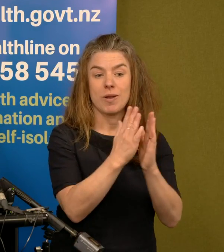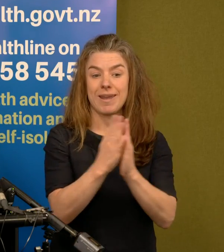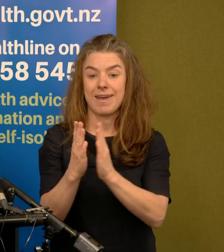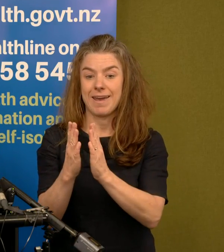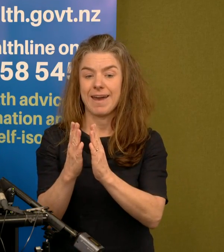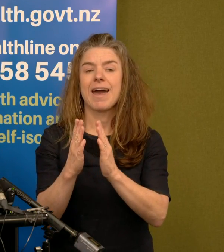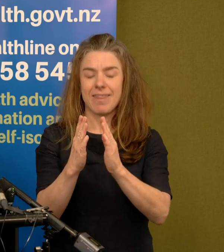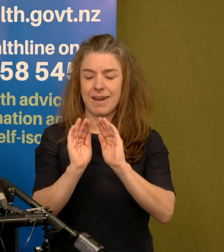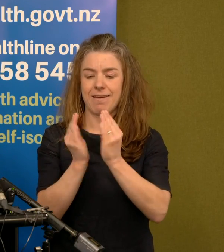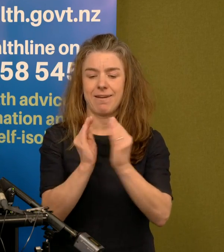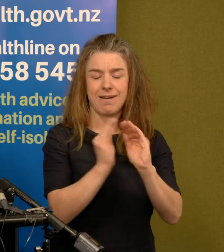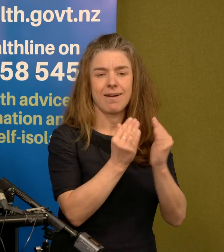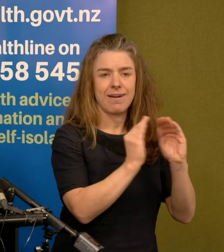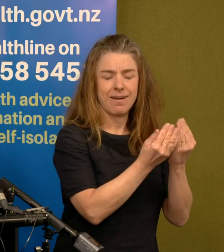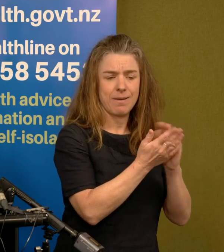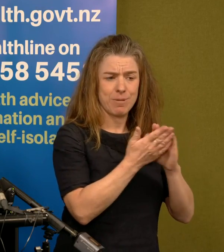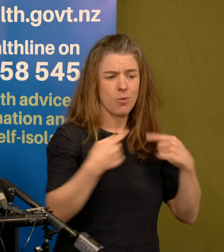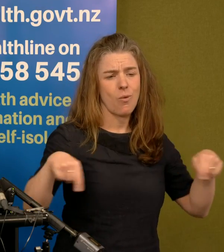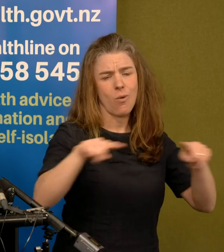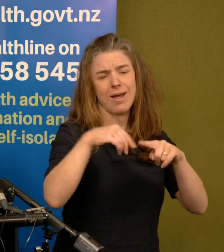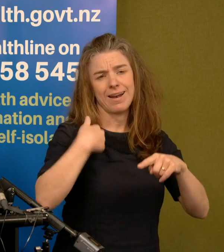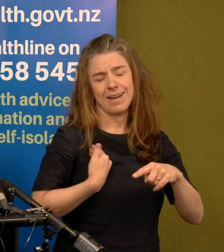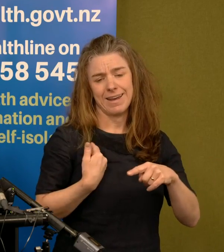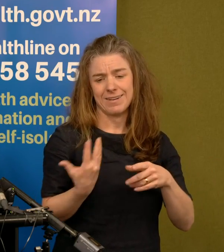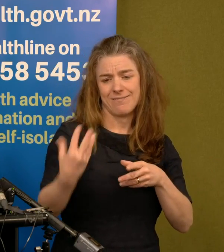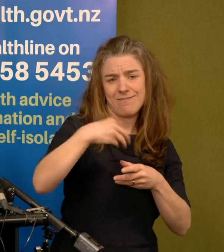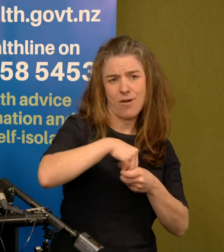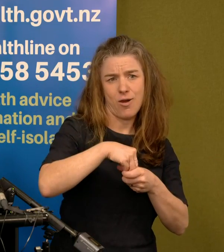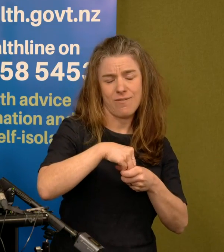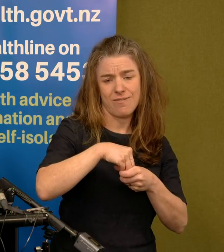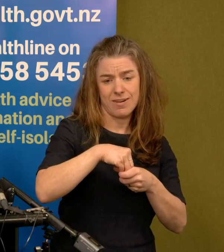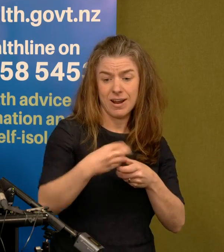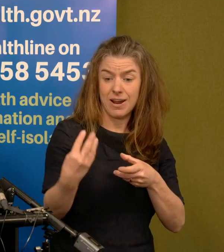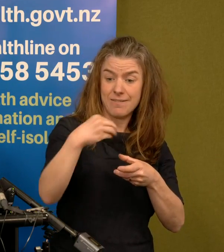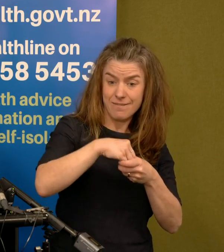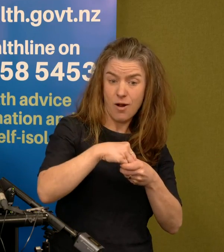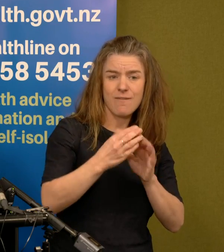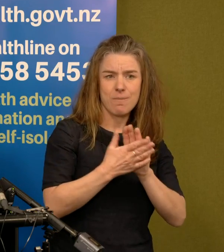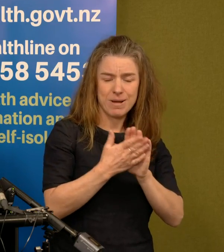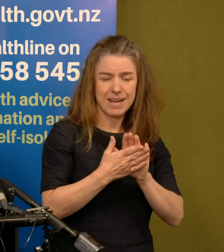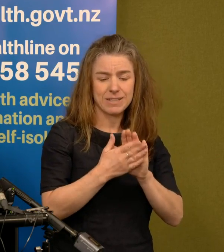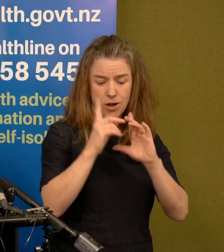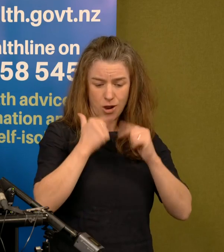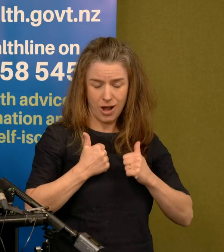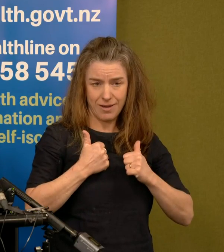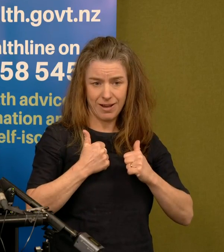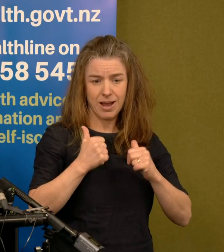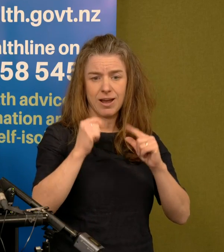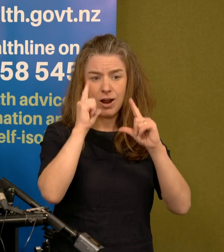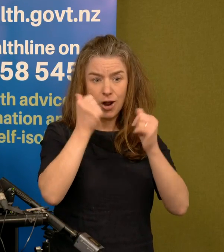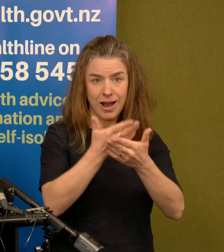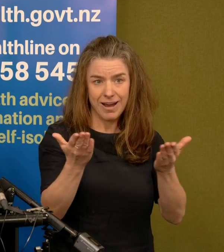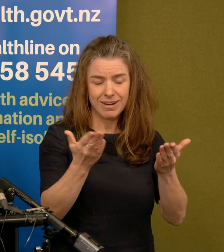effective. That requires everybody's efforts, including supporting people who are affected by the virus. I know many people